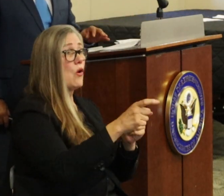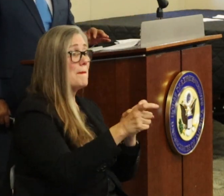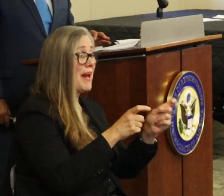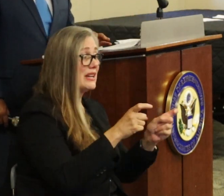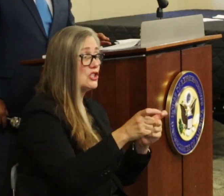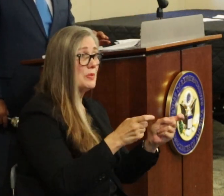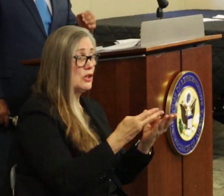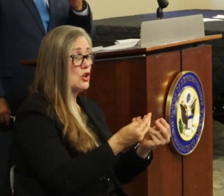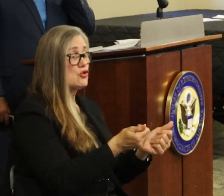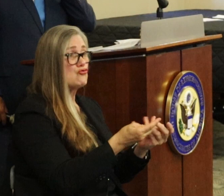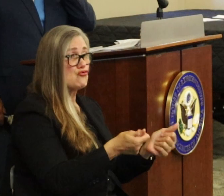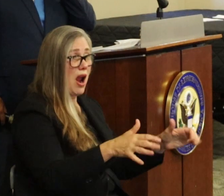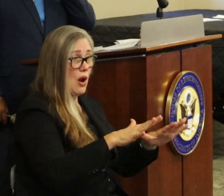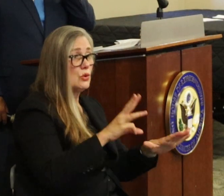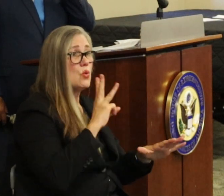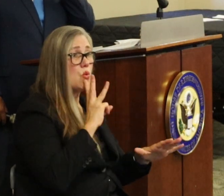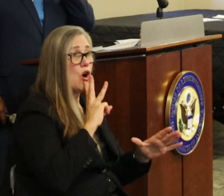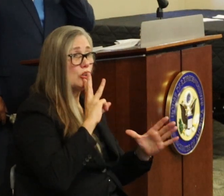are very, as one of the